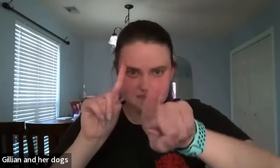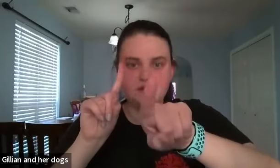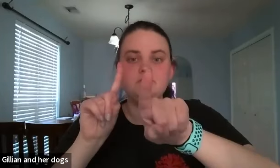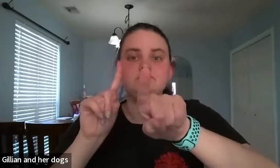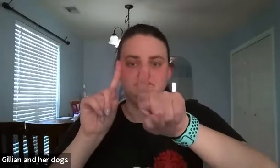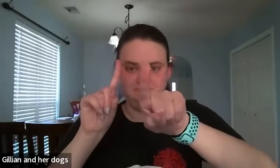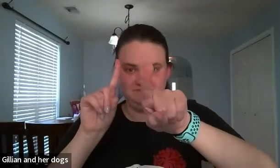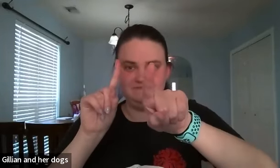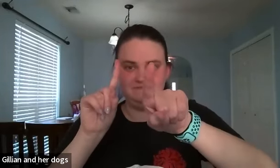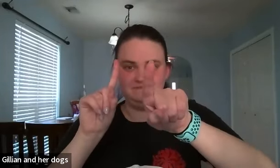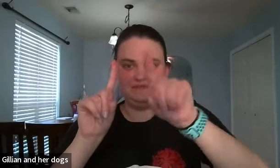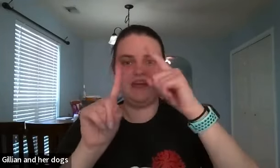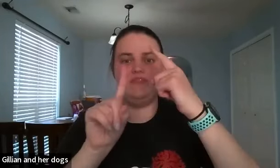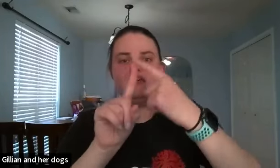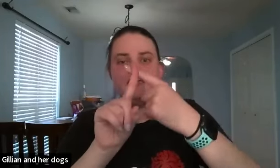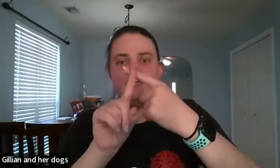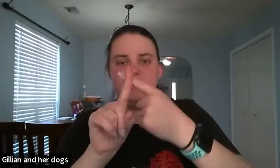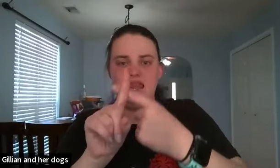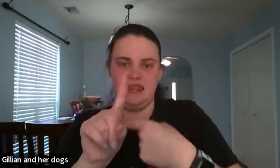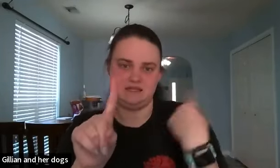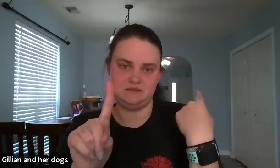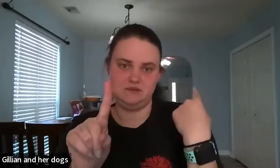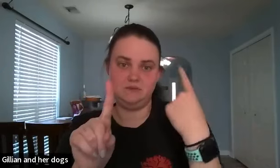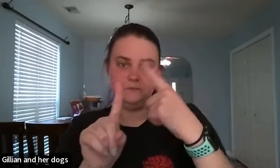next month, and then